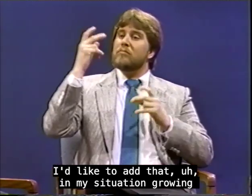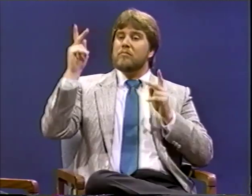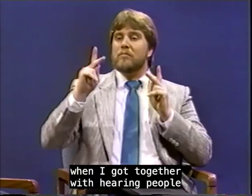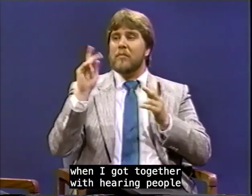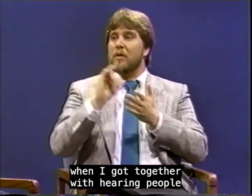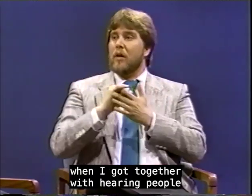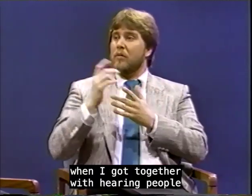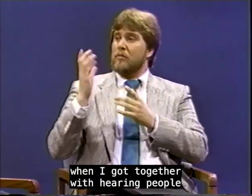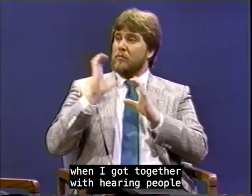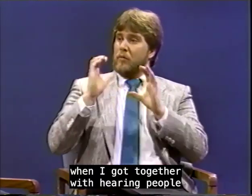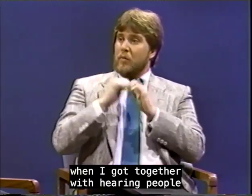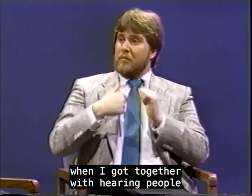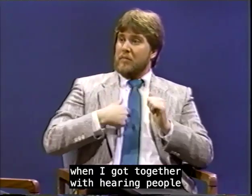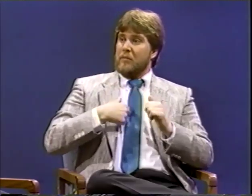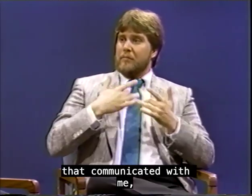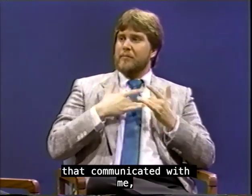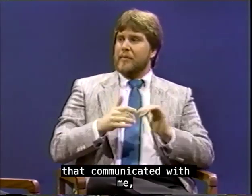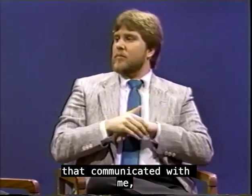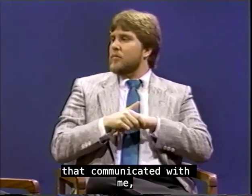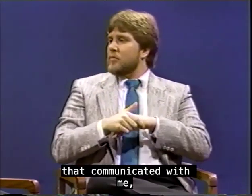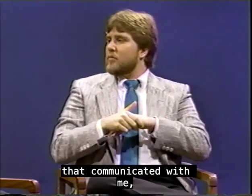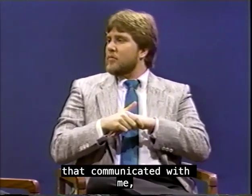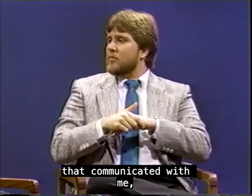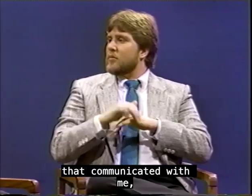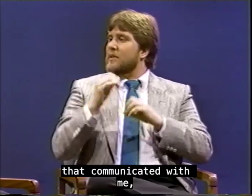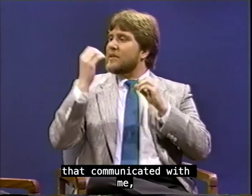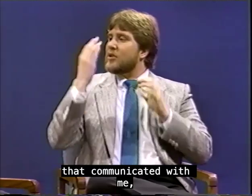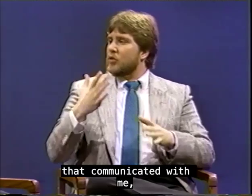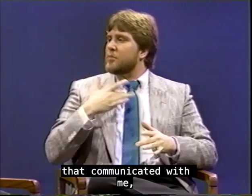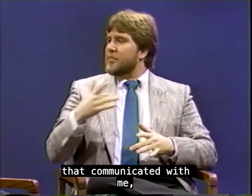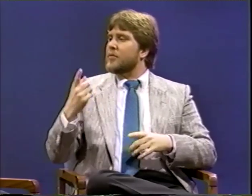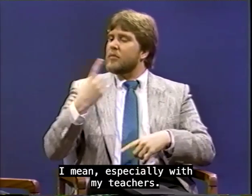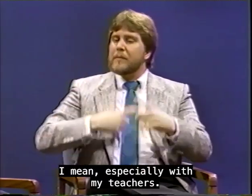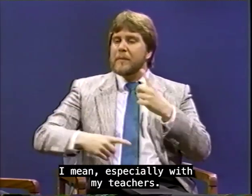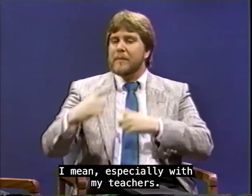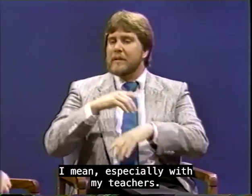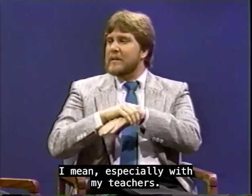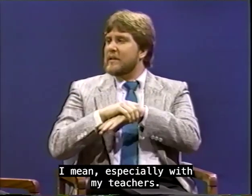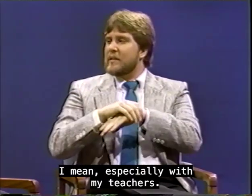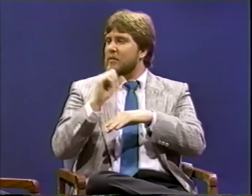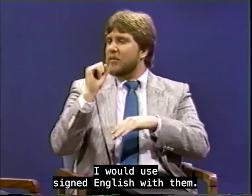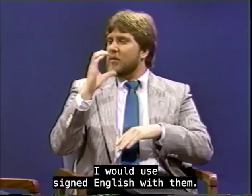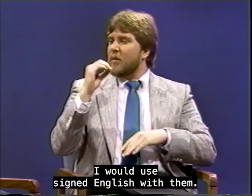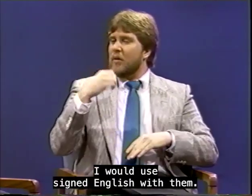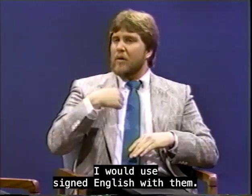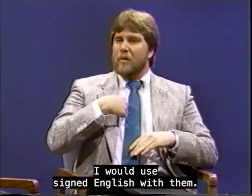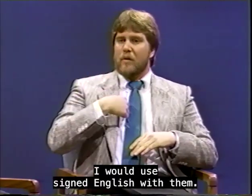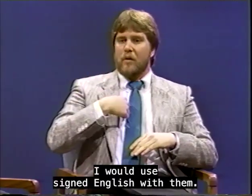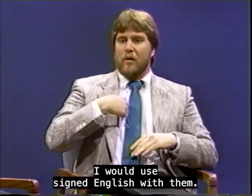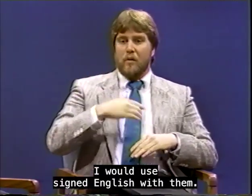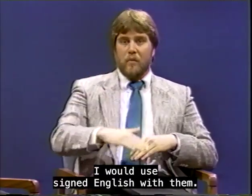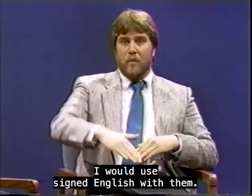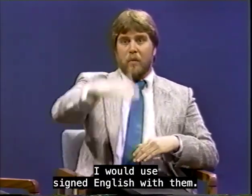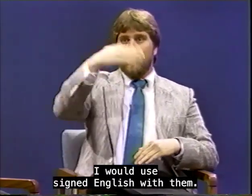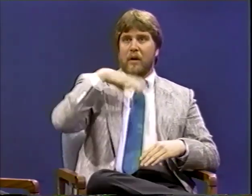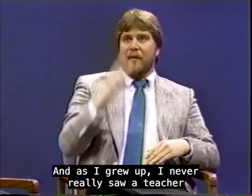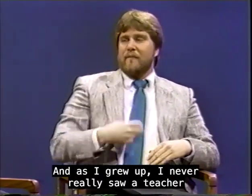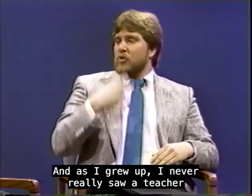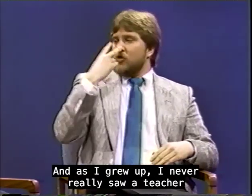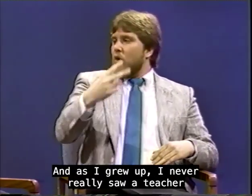when I got together with hearing people that communicated with me, I would tend to use English. I mean, especially with my teachers, I would use signed English with them. And as I grow